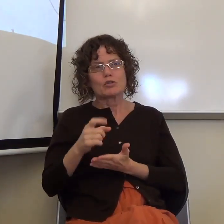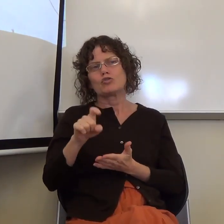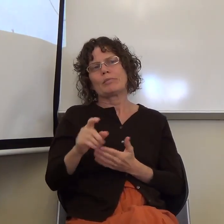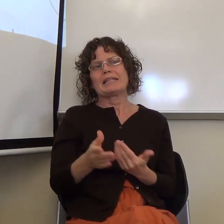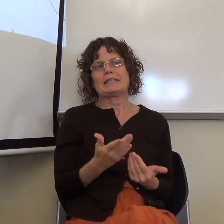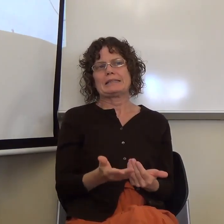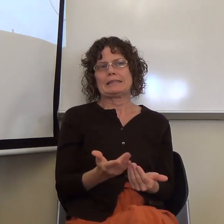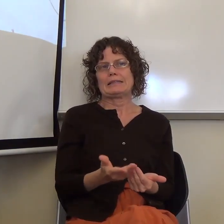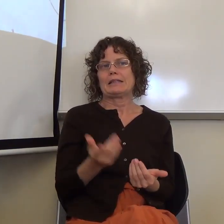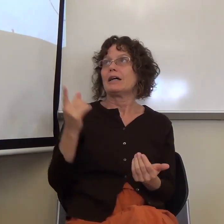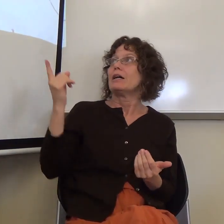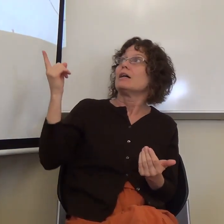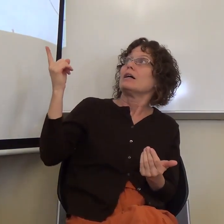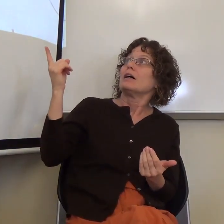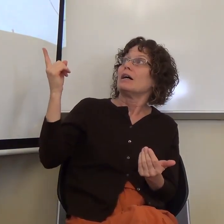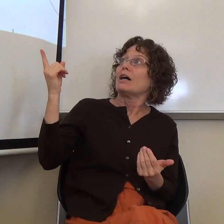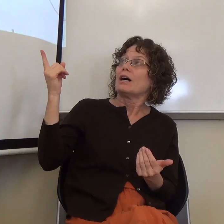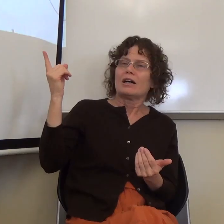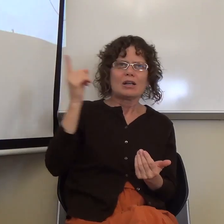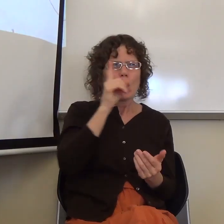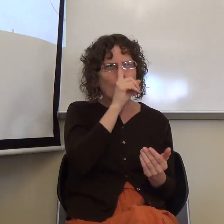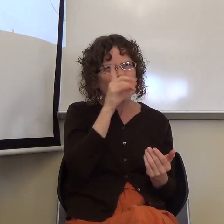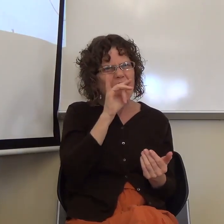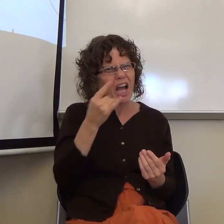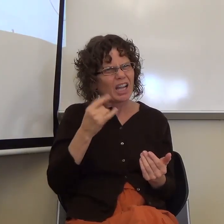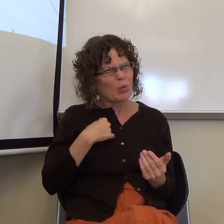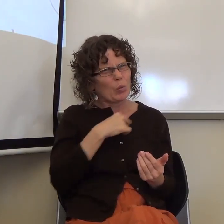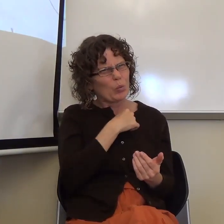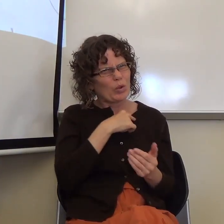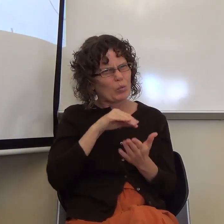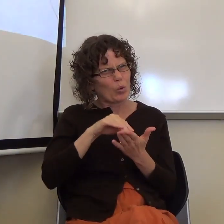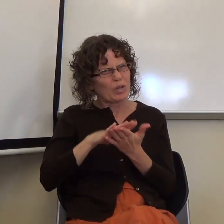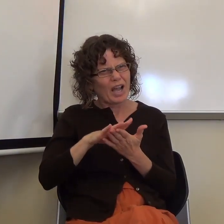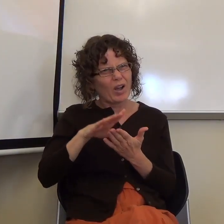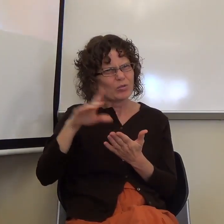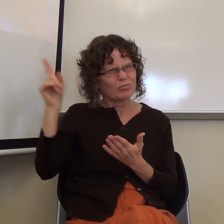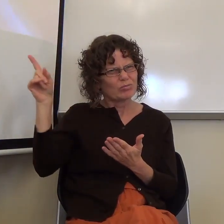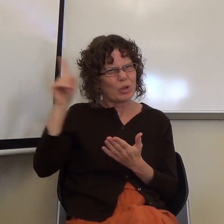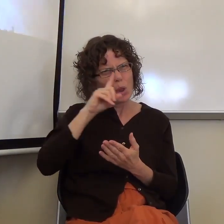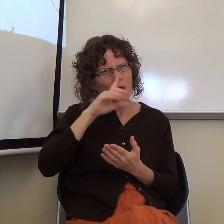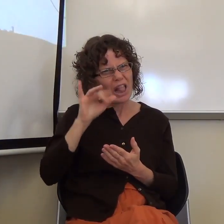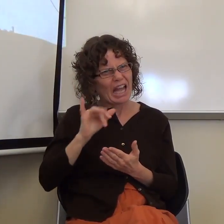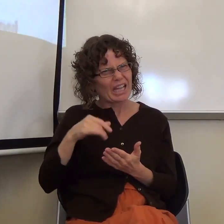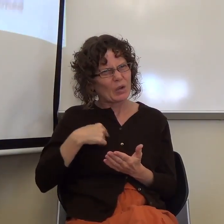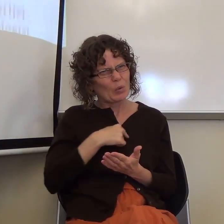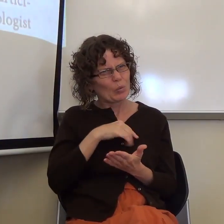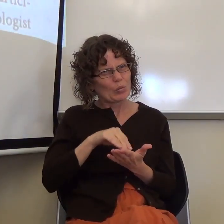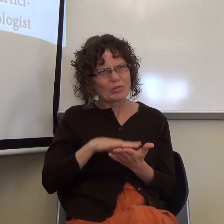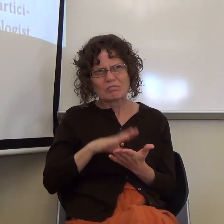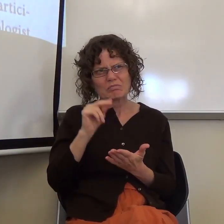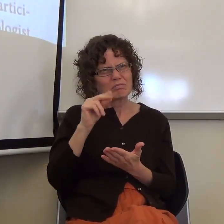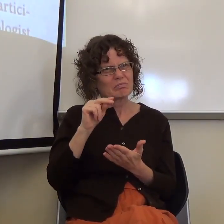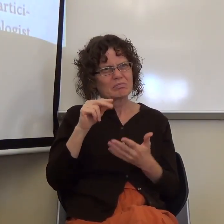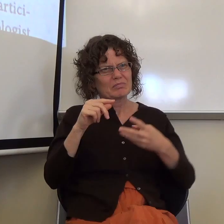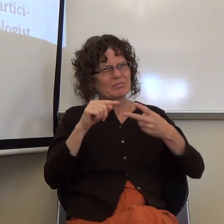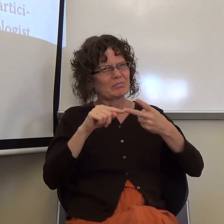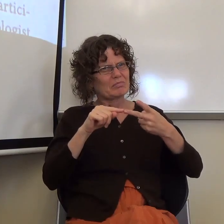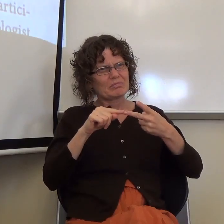Does this look like what we wrote down? No. No. I put that. Does this look like what we wrote down? No.